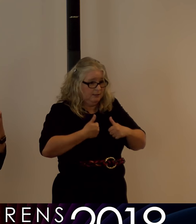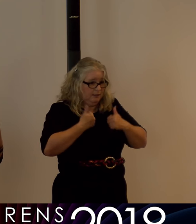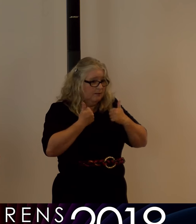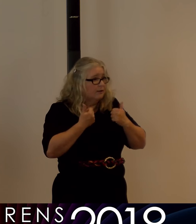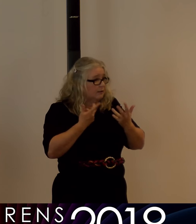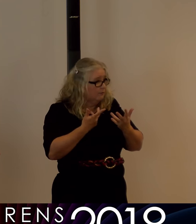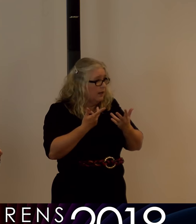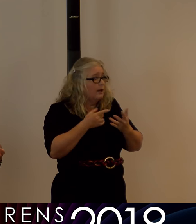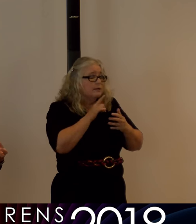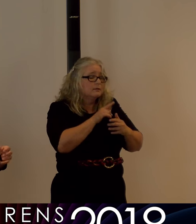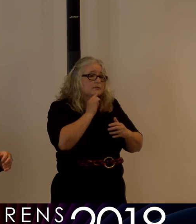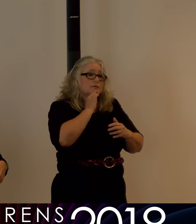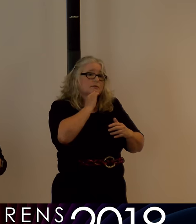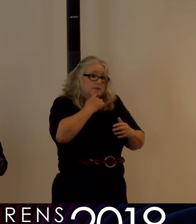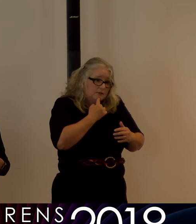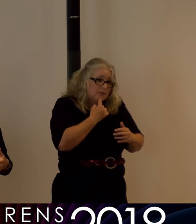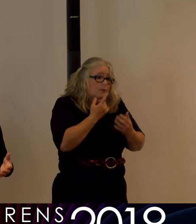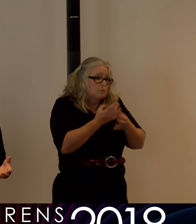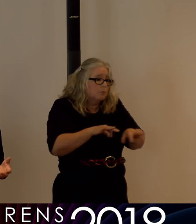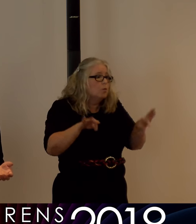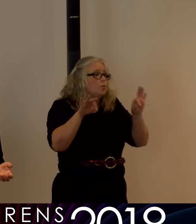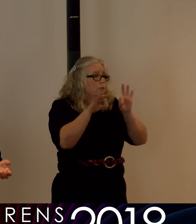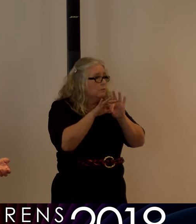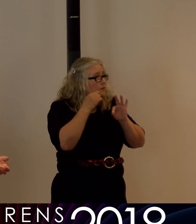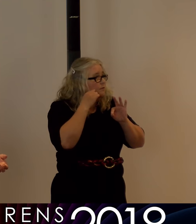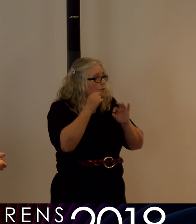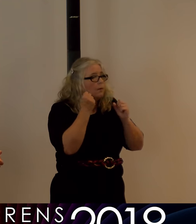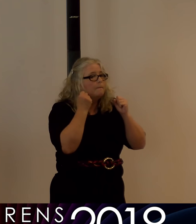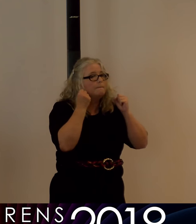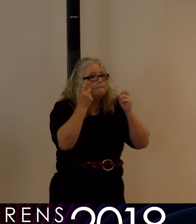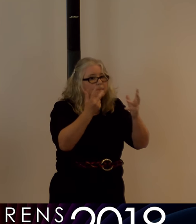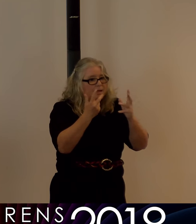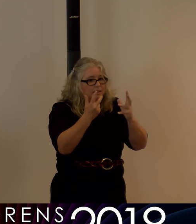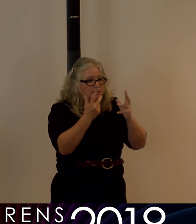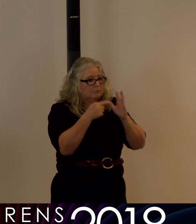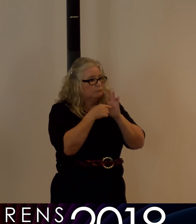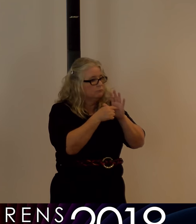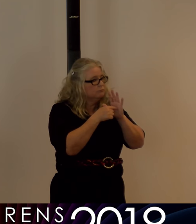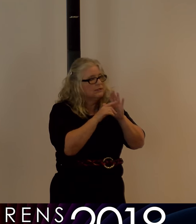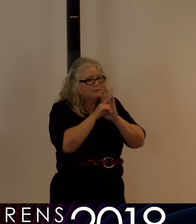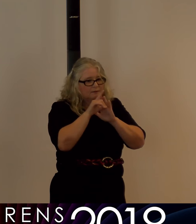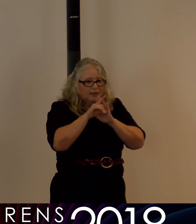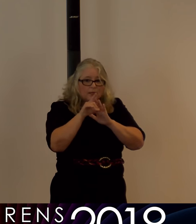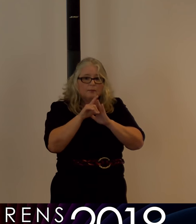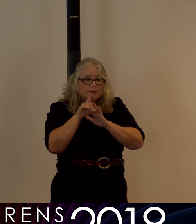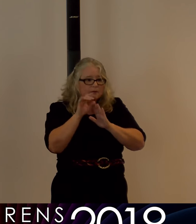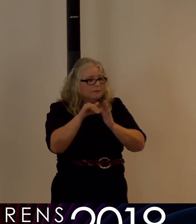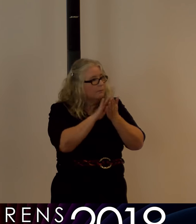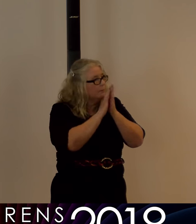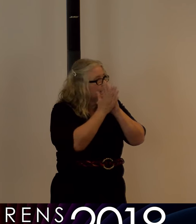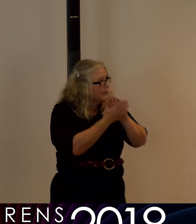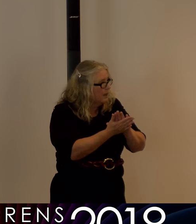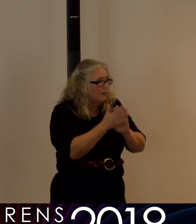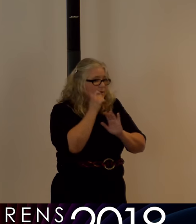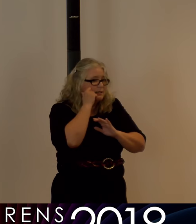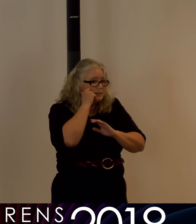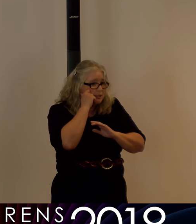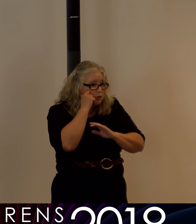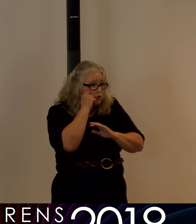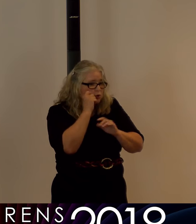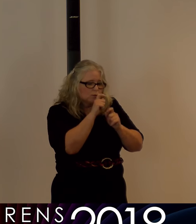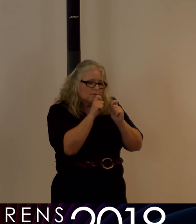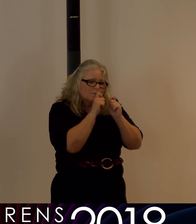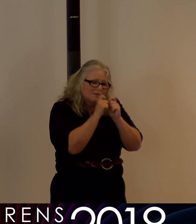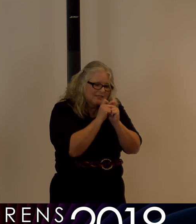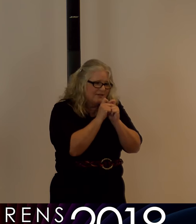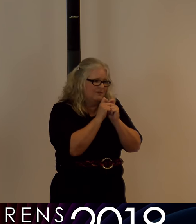is critical for multiple aspects of development that become, I guess, tissue specific as time goes by.